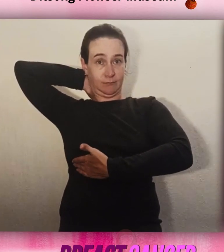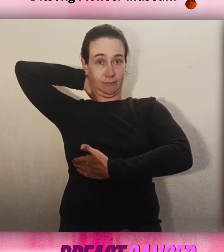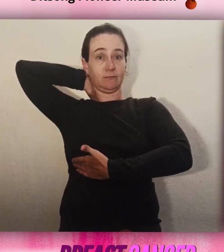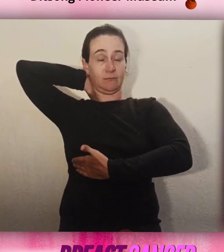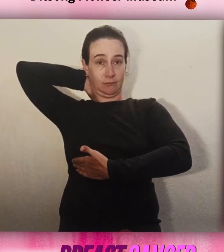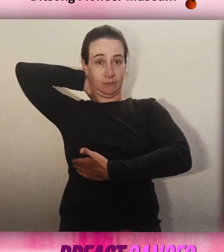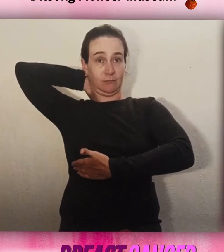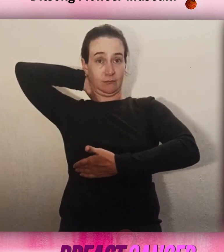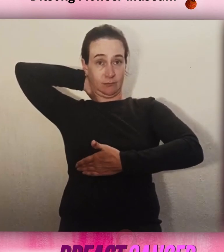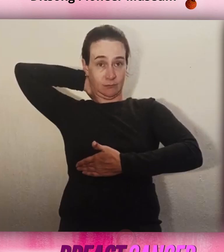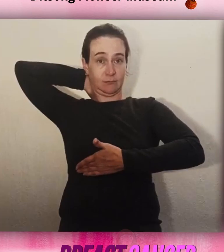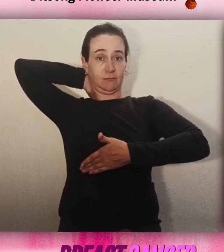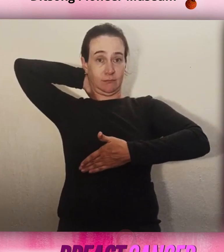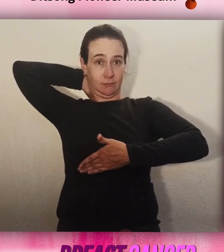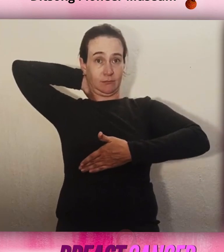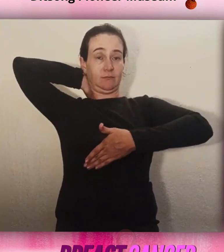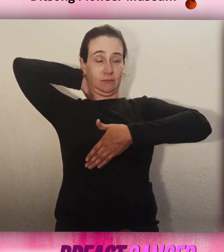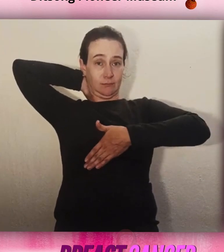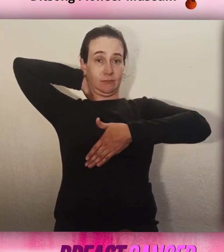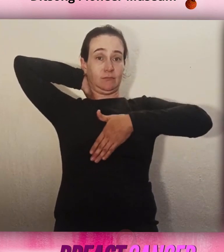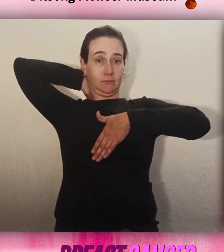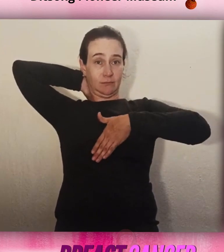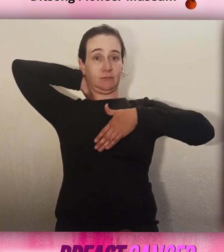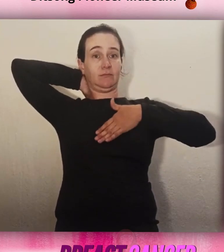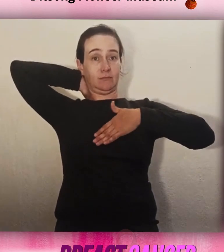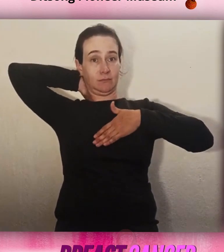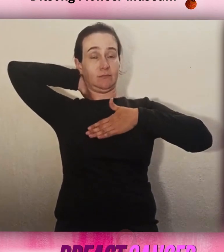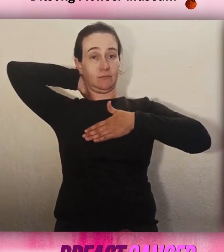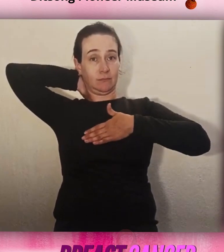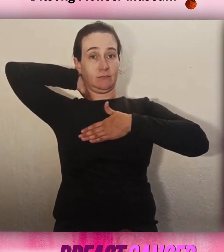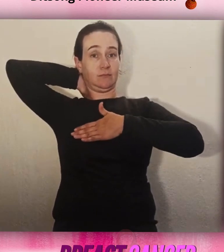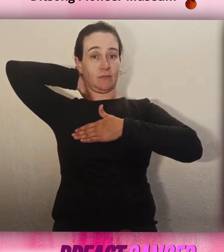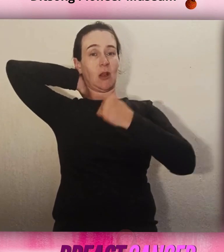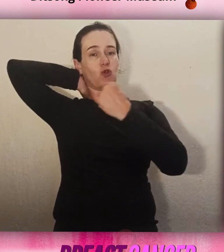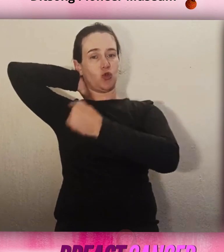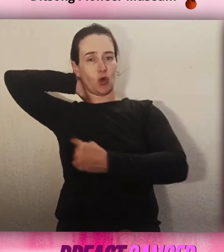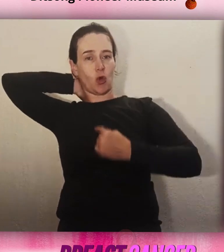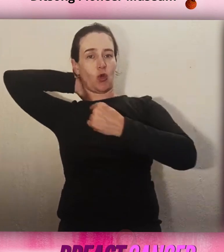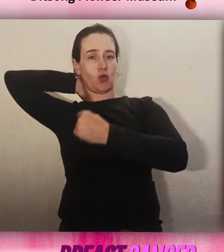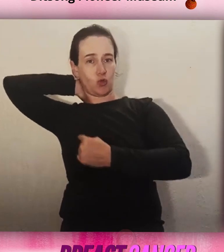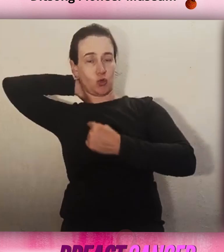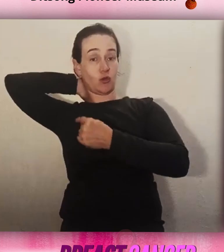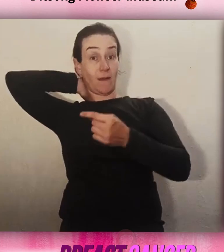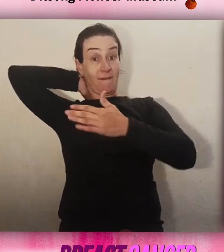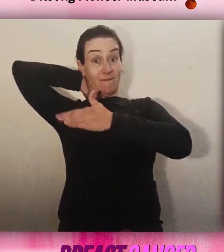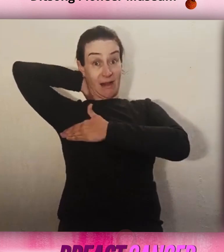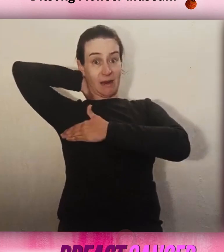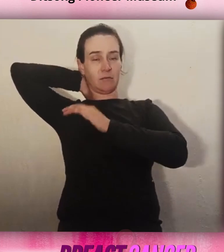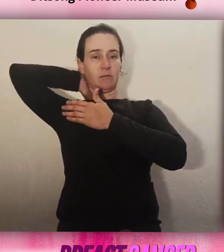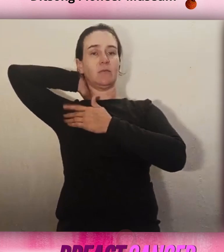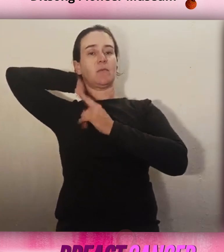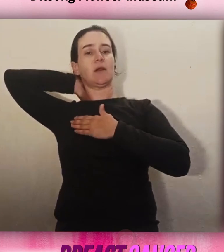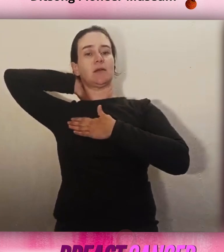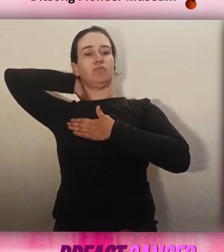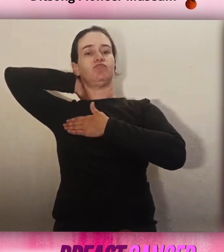you're going to start at the lower part of the breast. Yeah. And you're going to go around the breast. Coming up in circular motion. Yeah.